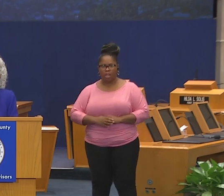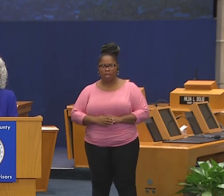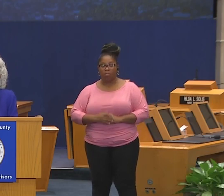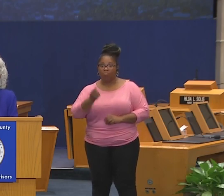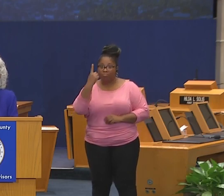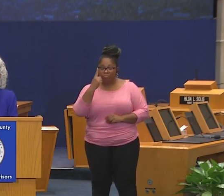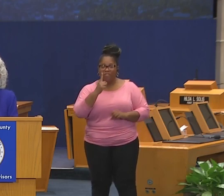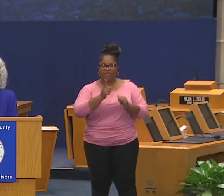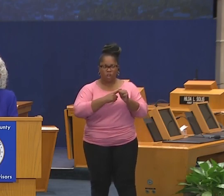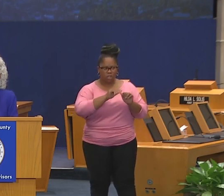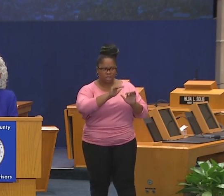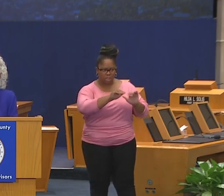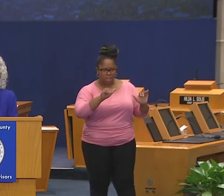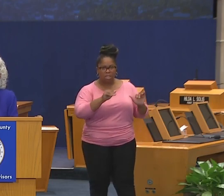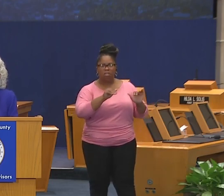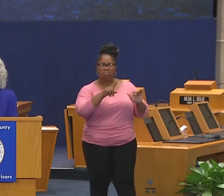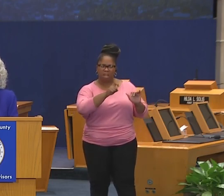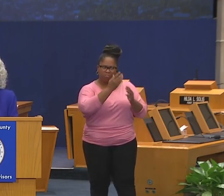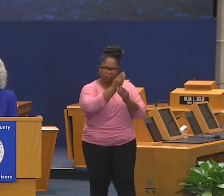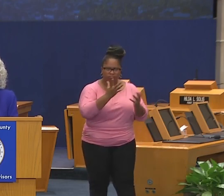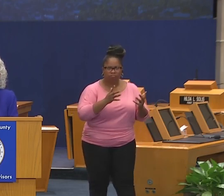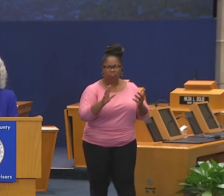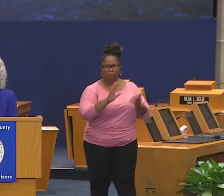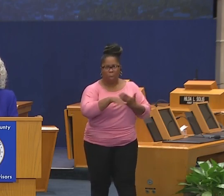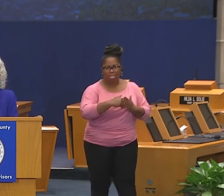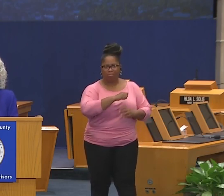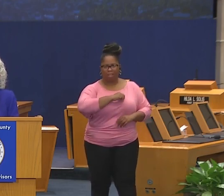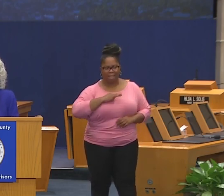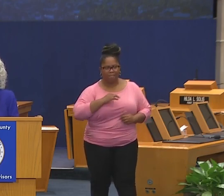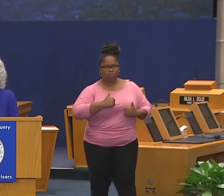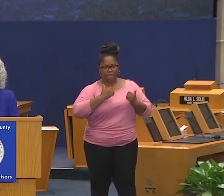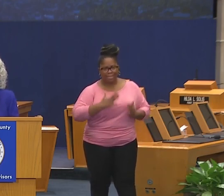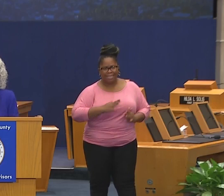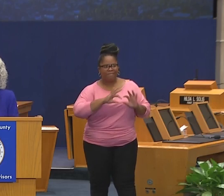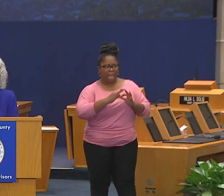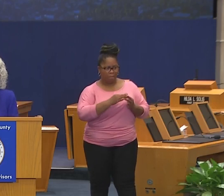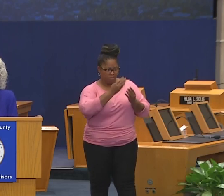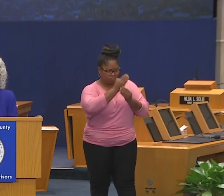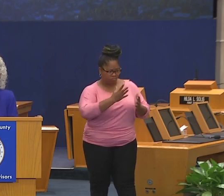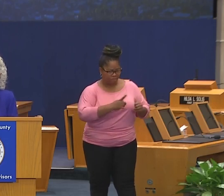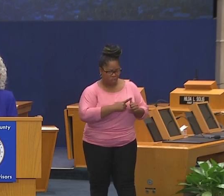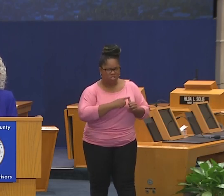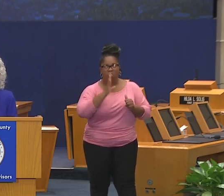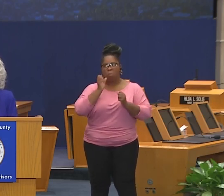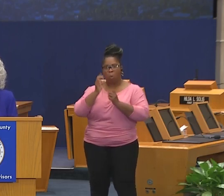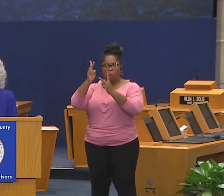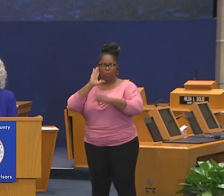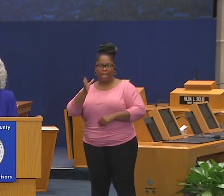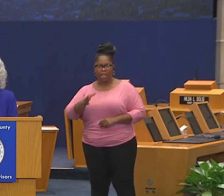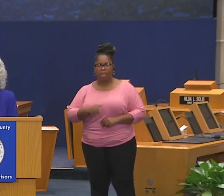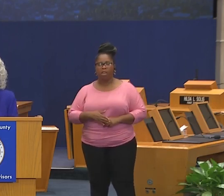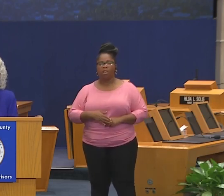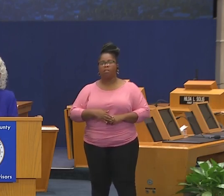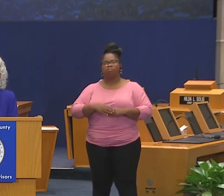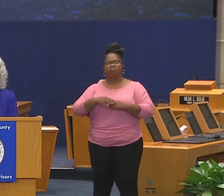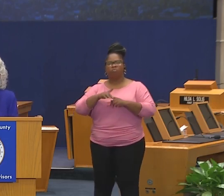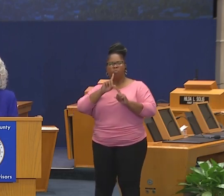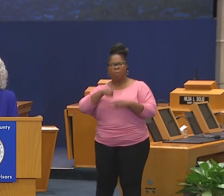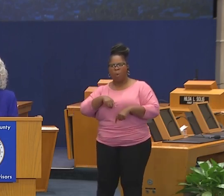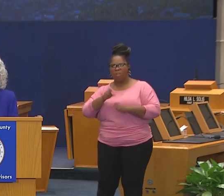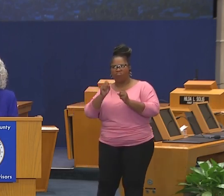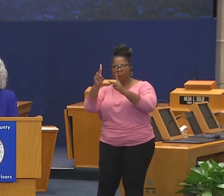sites have had an opportunity to notify all their staff, residents, and families. And you can see the updated report of all LA